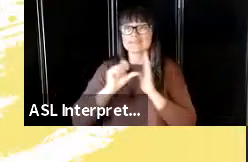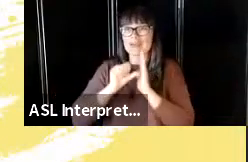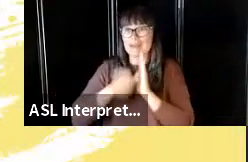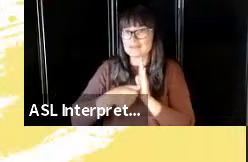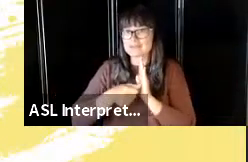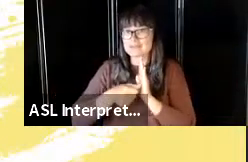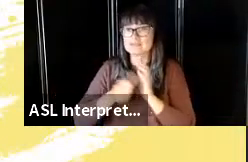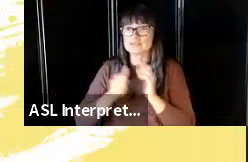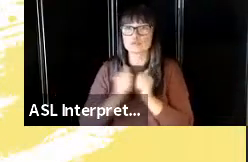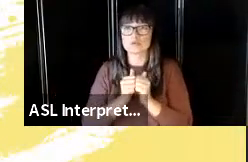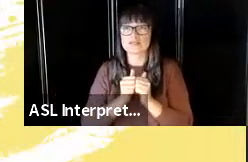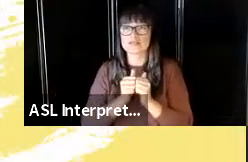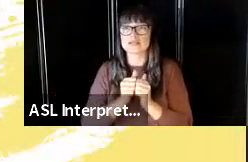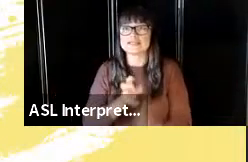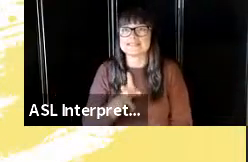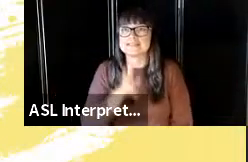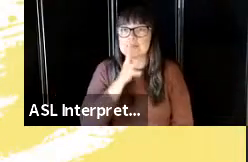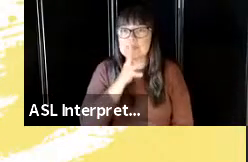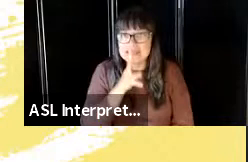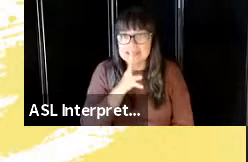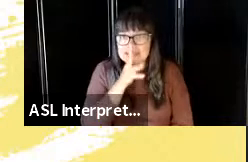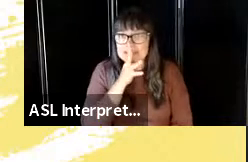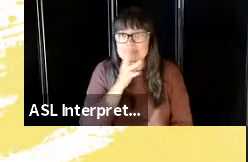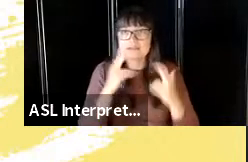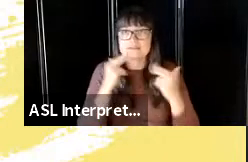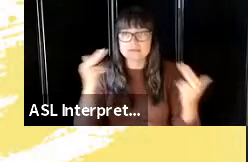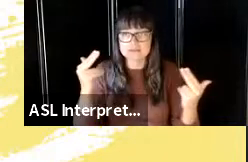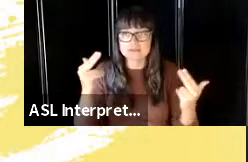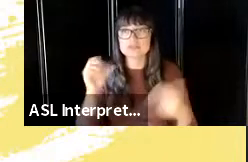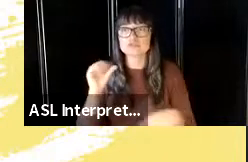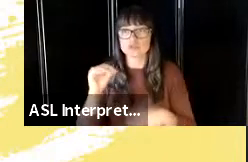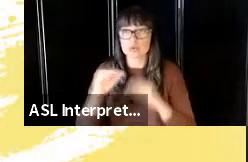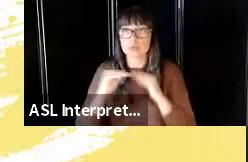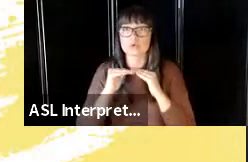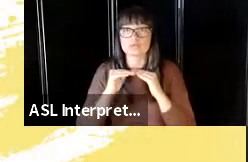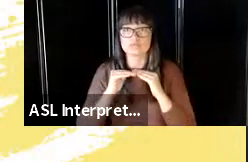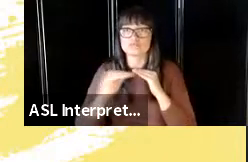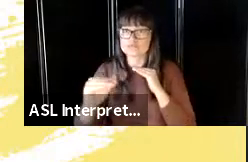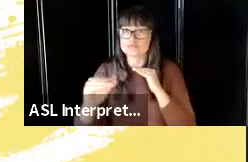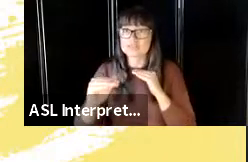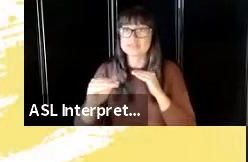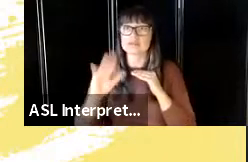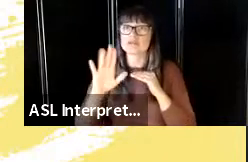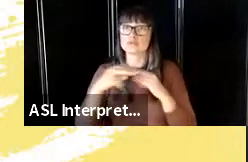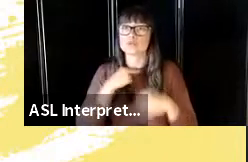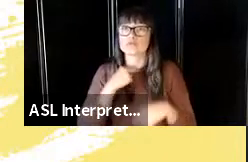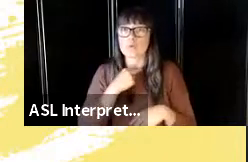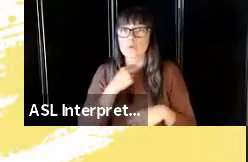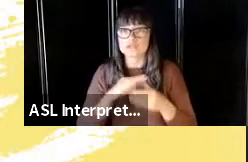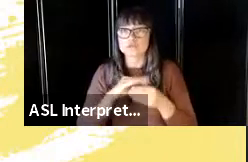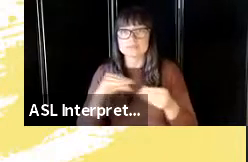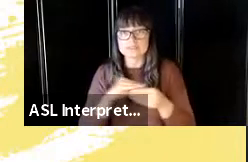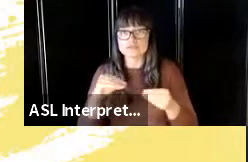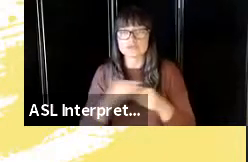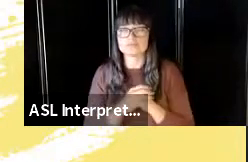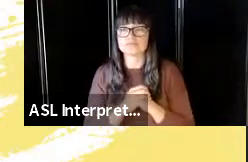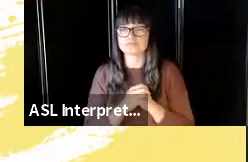on speaking. Singing by definition is sustained speech. Here's another one real quick. So it